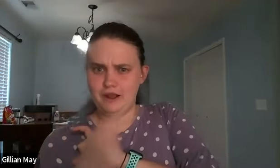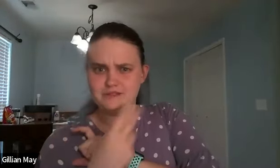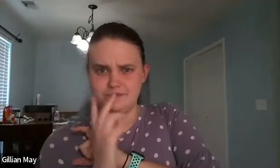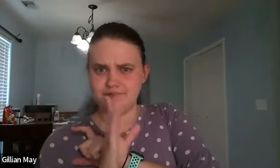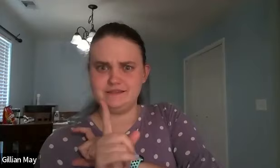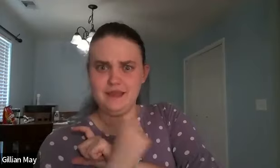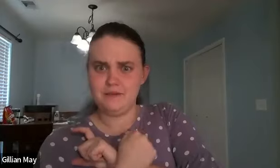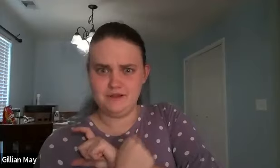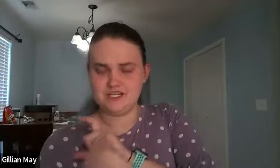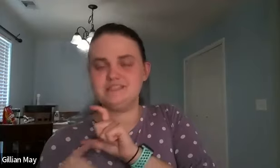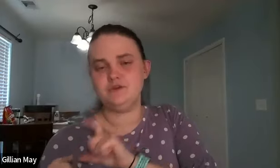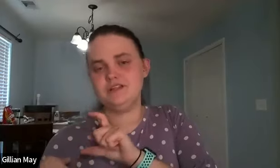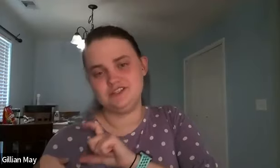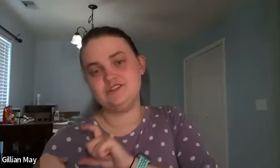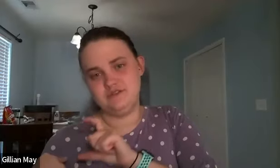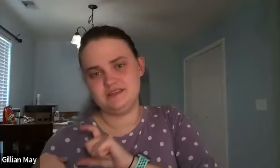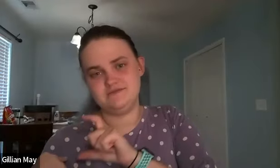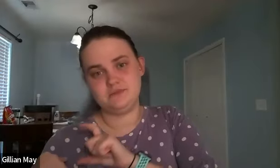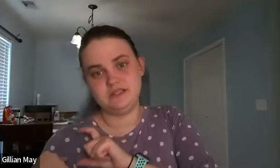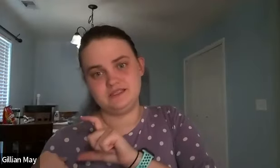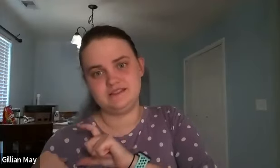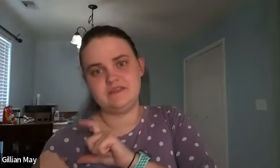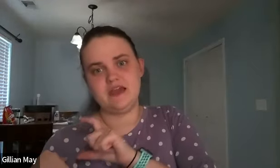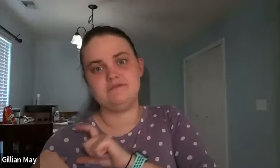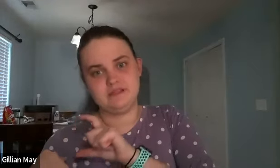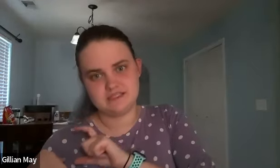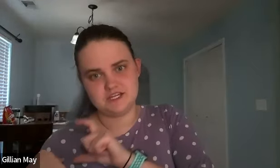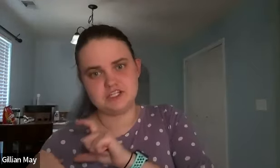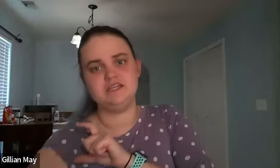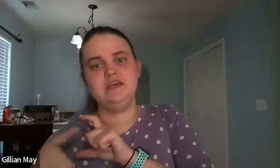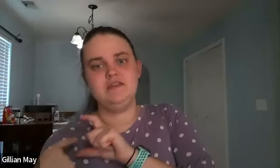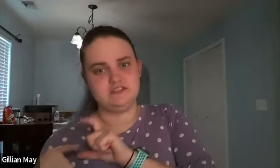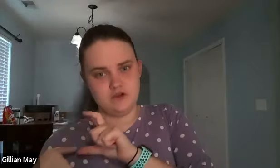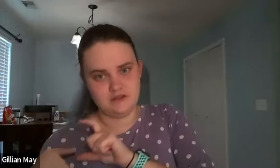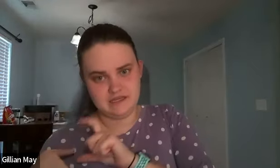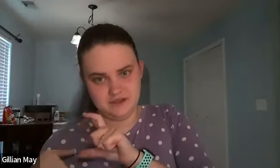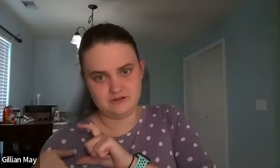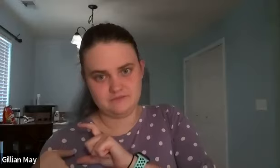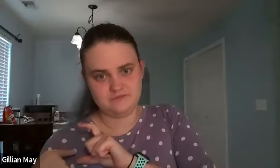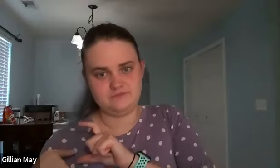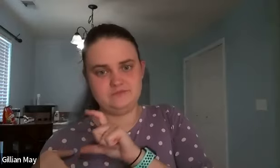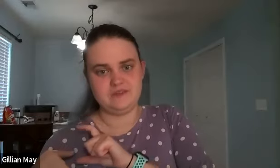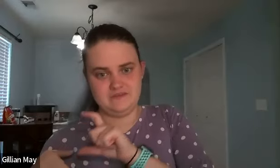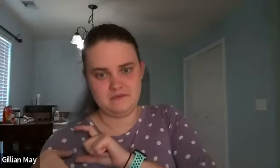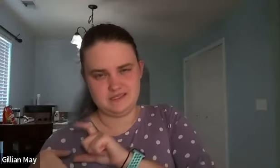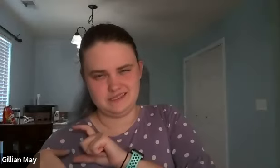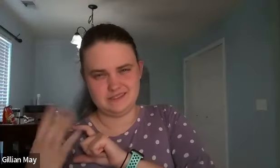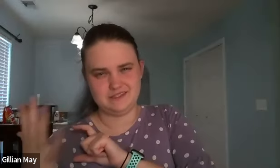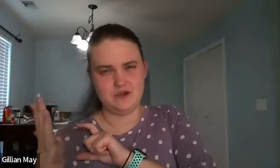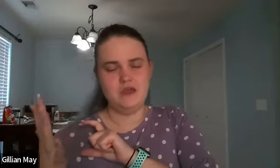was about to say. I apologize. Normally you just do this for police and that police station, that's all in here, if that makes sense. So if you're